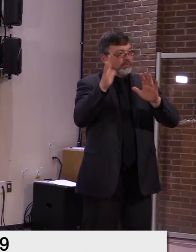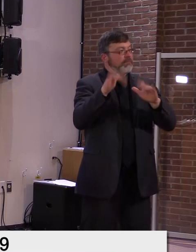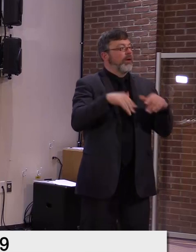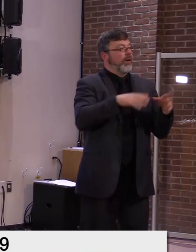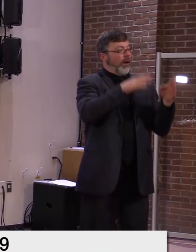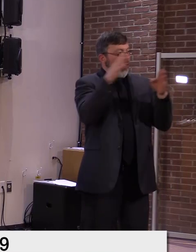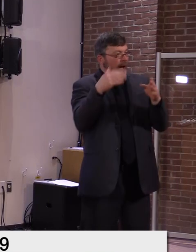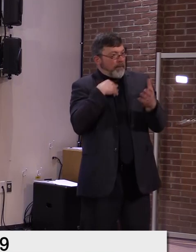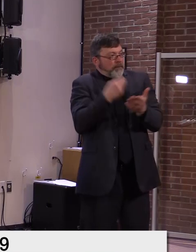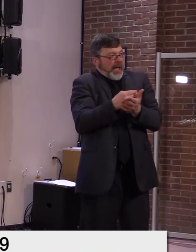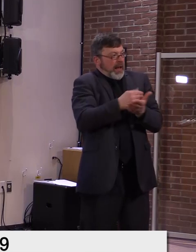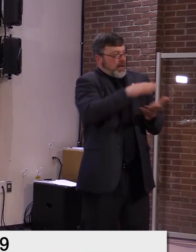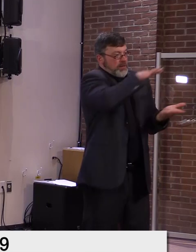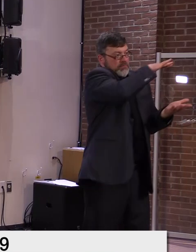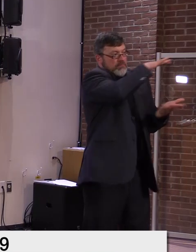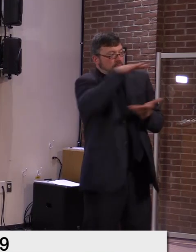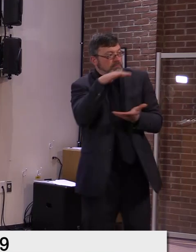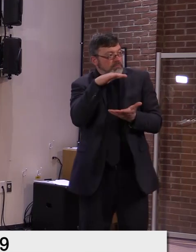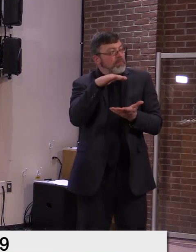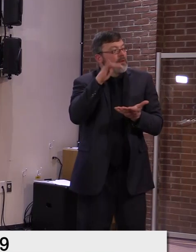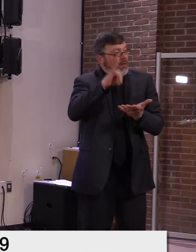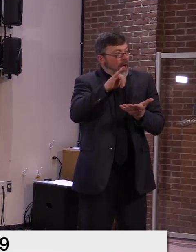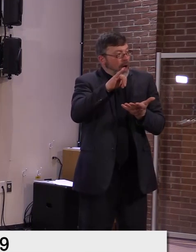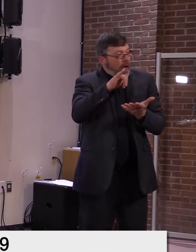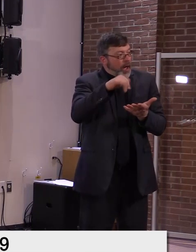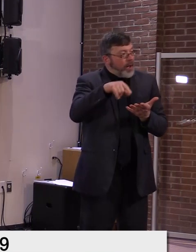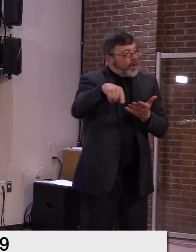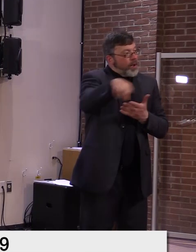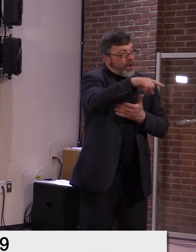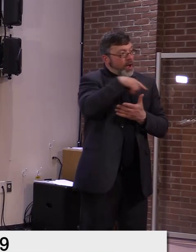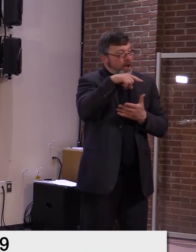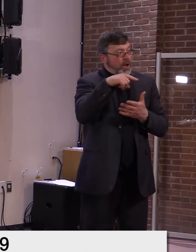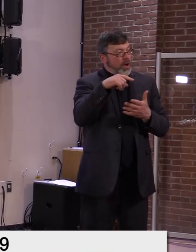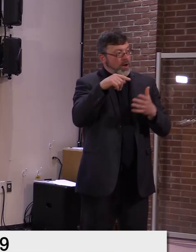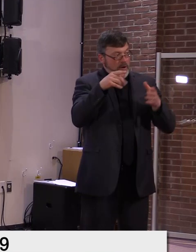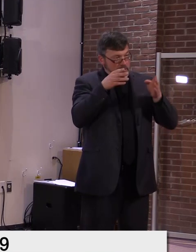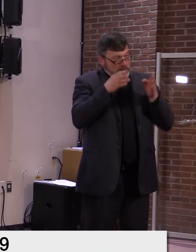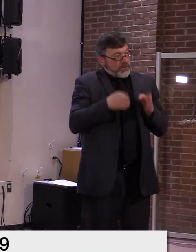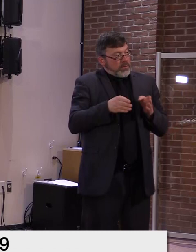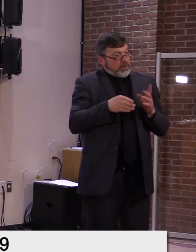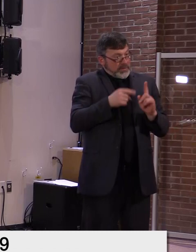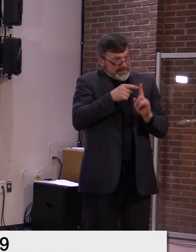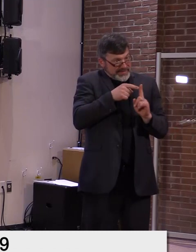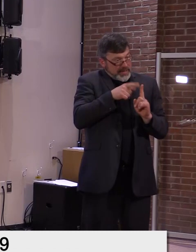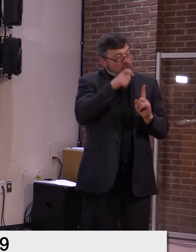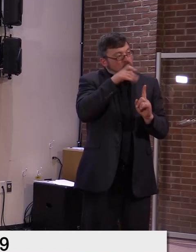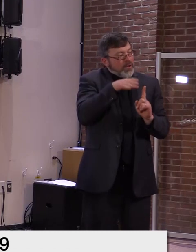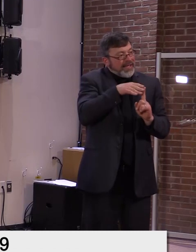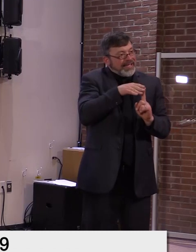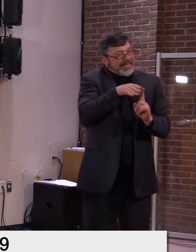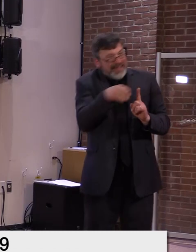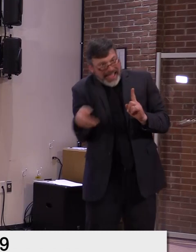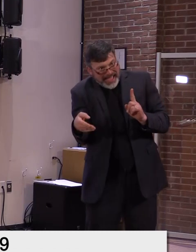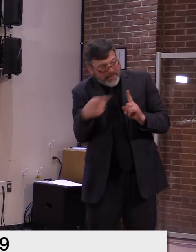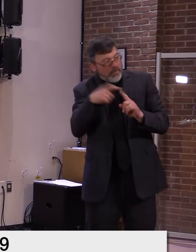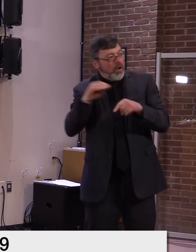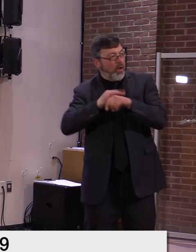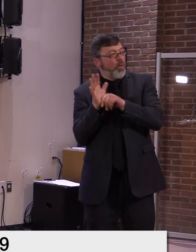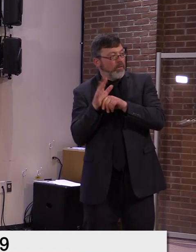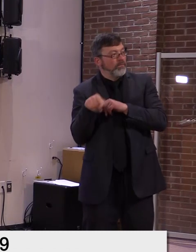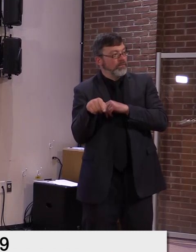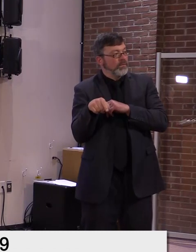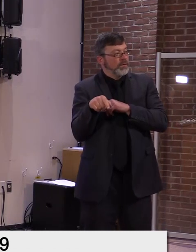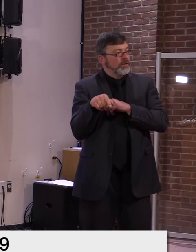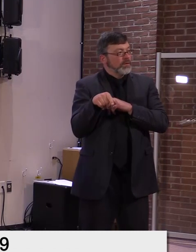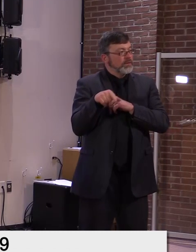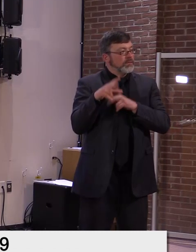families who have lost a loved one due to COVID-19. Under the funeral assistance program, those who have paid